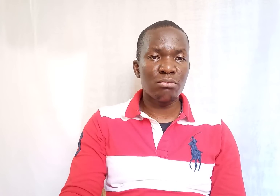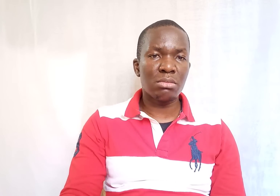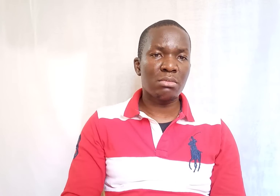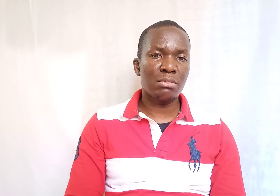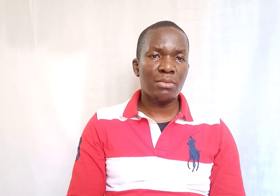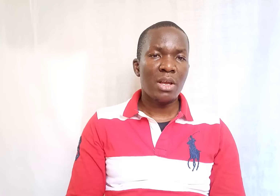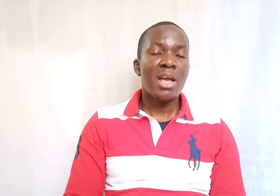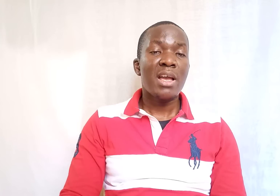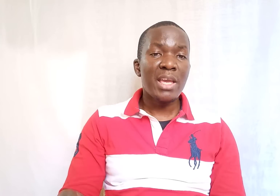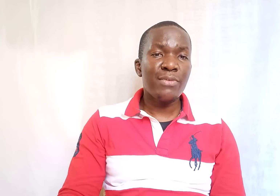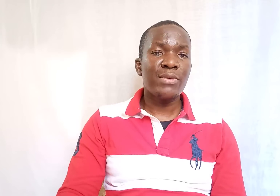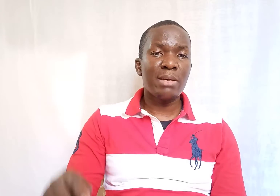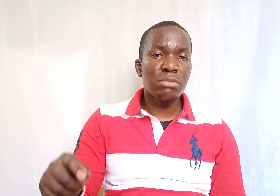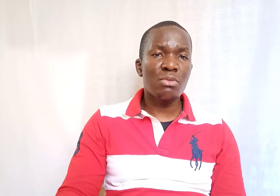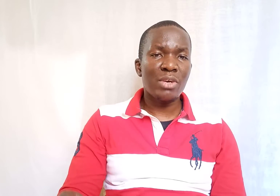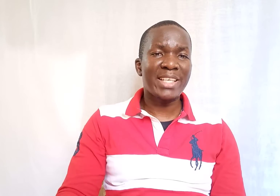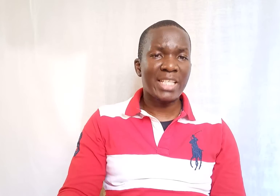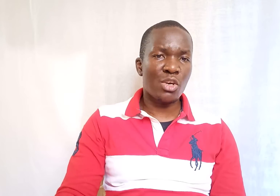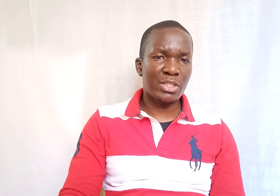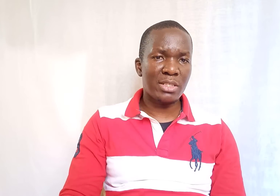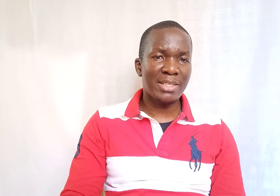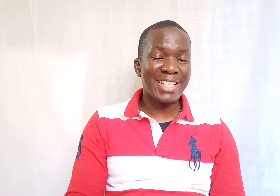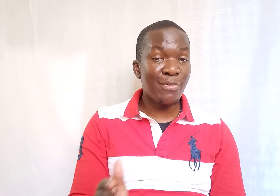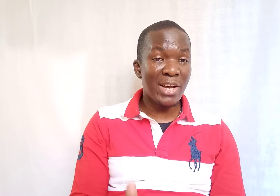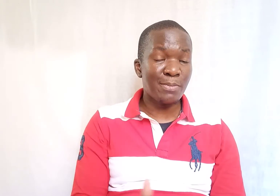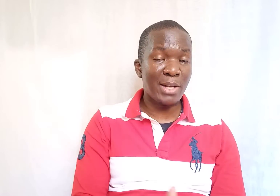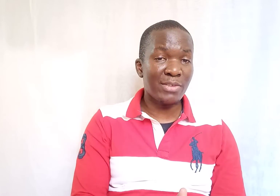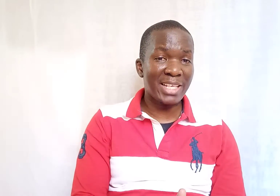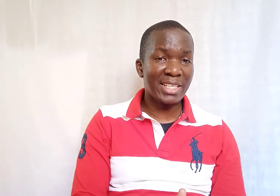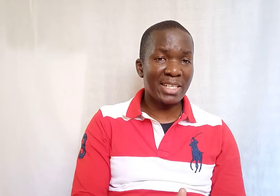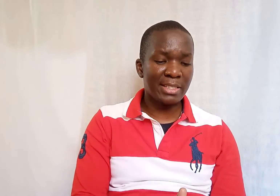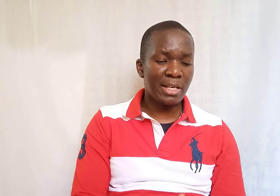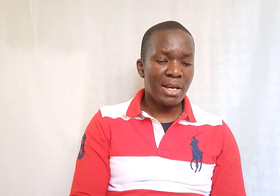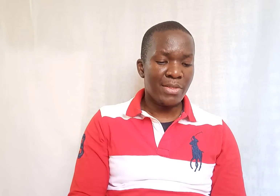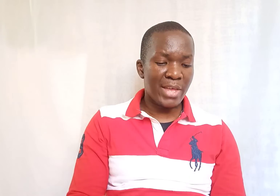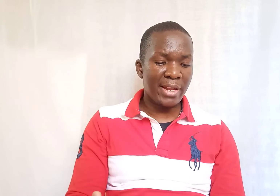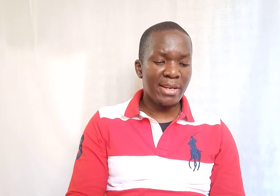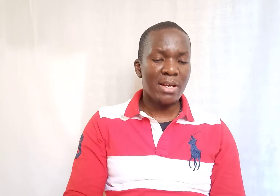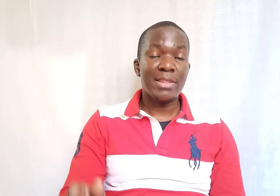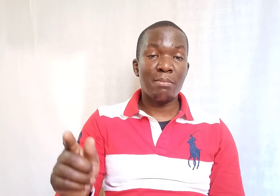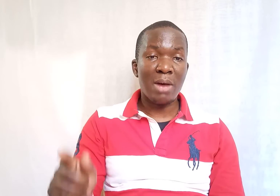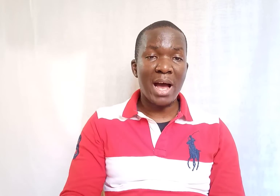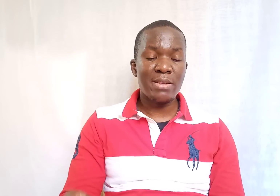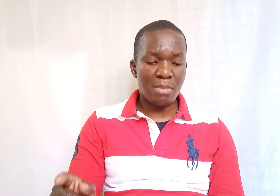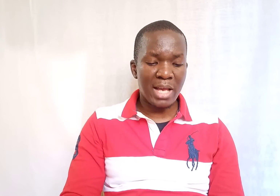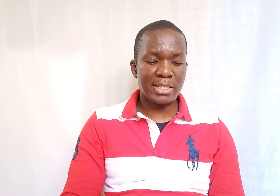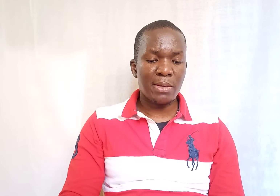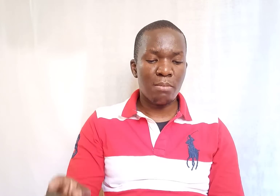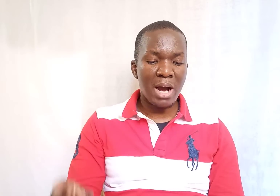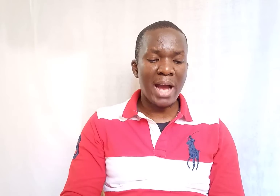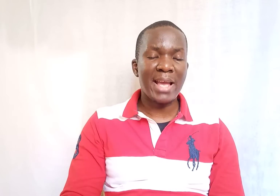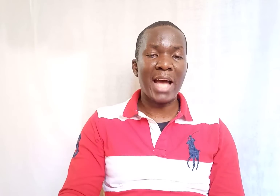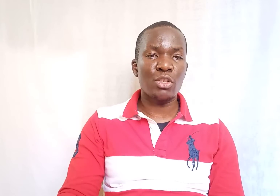book. If the book is lost, that's the first part of that sentence, then the man must buy a new